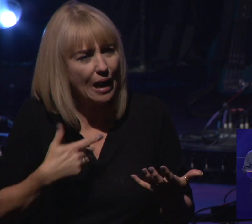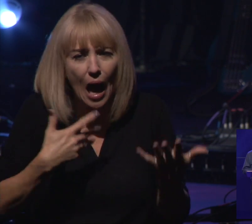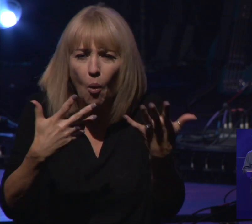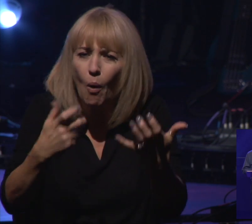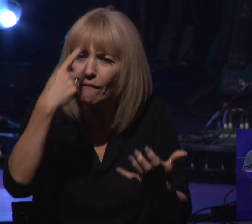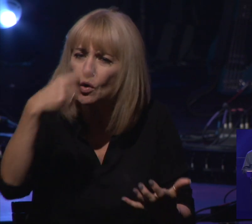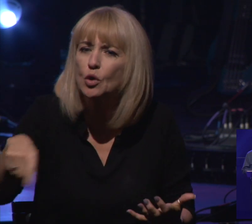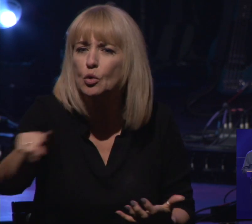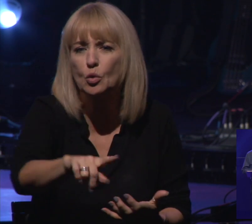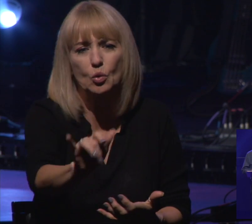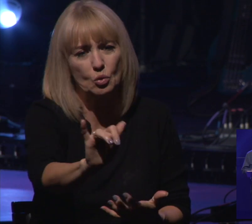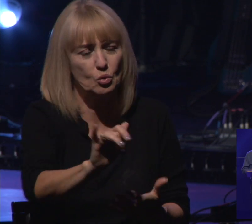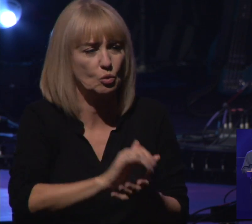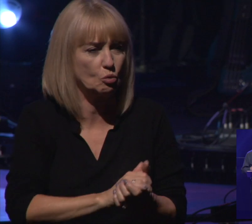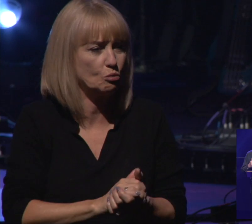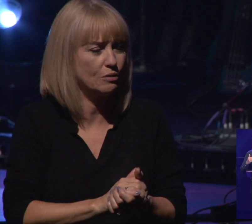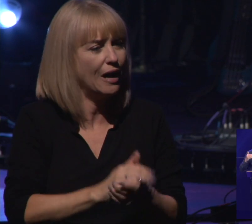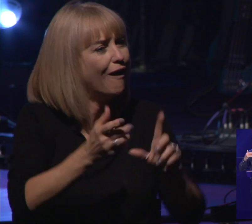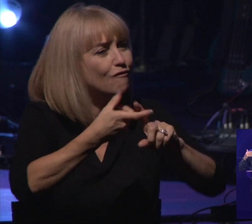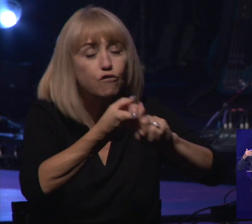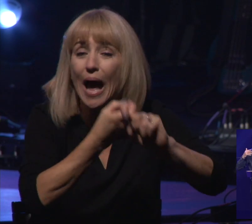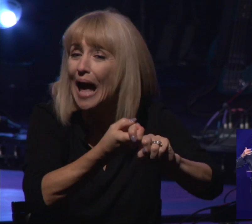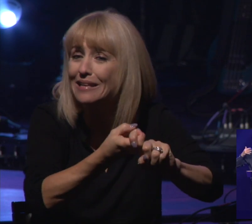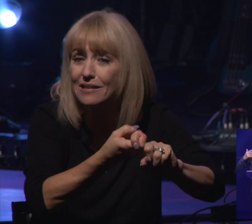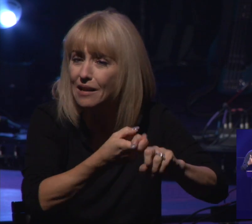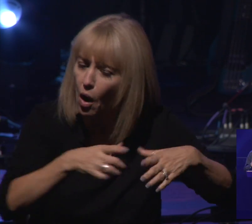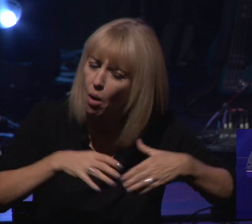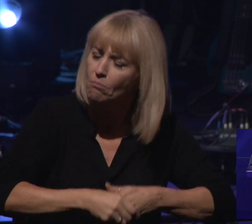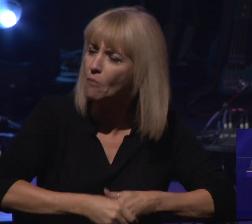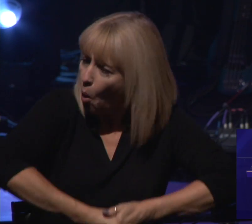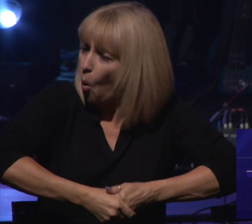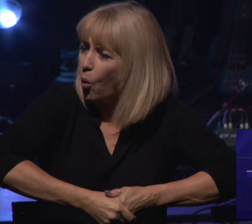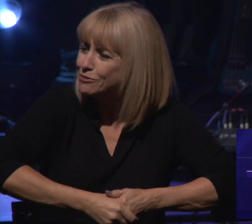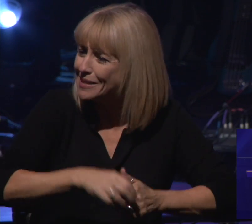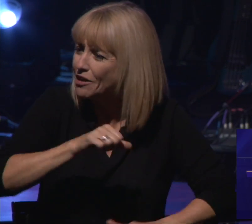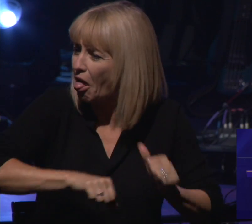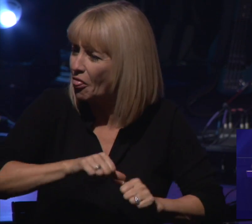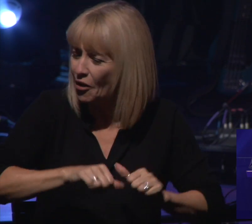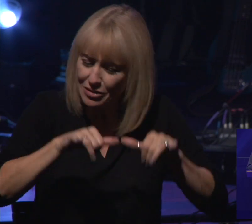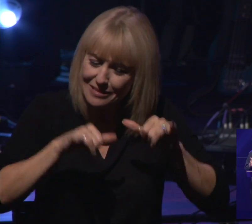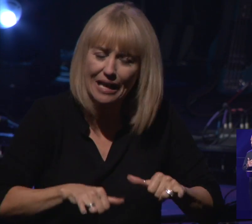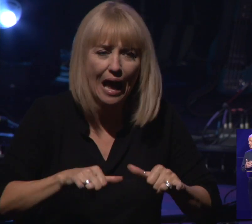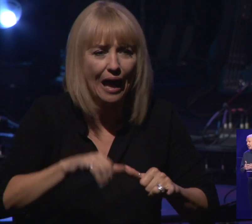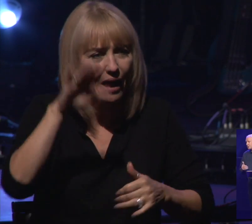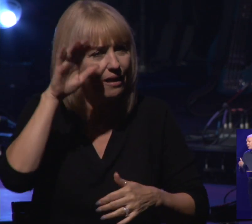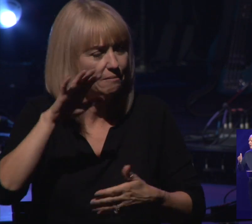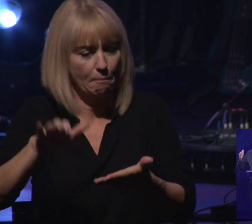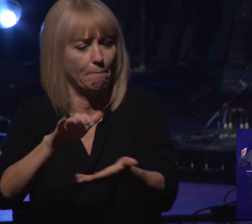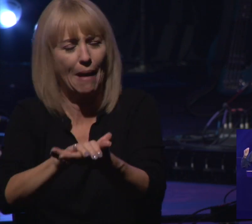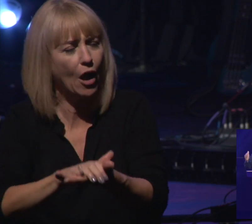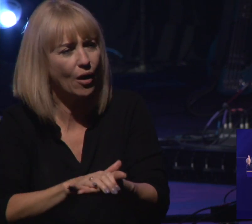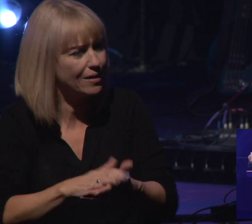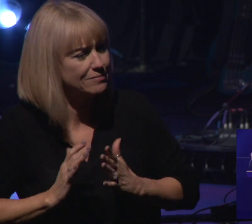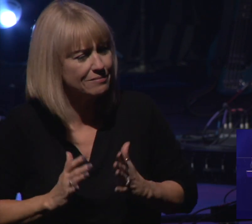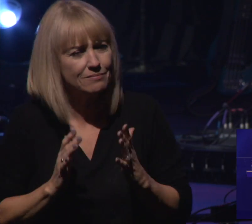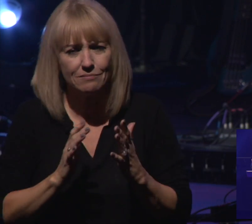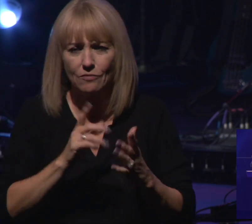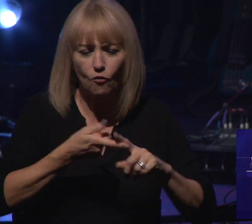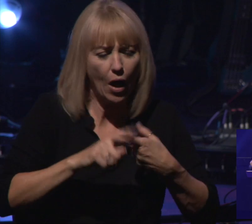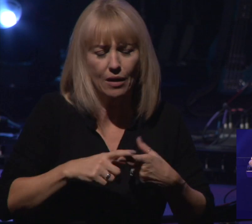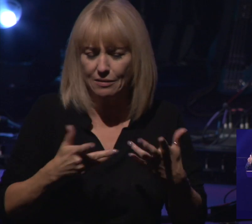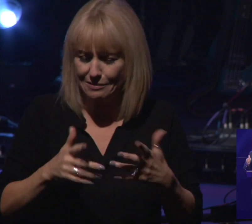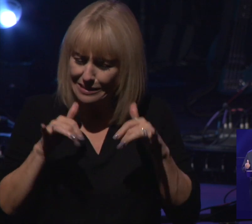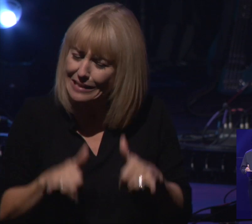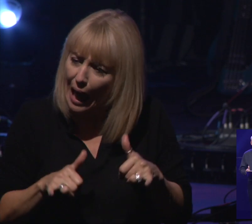I desire for you. Whether it's through a great, strong friendship or through a spouse that says, we are going to stick